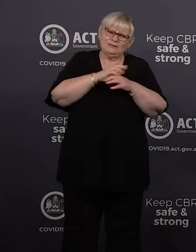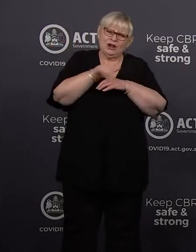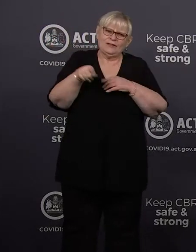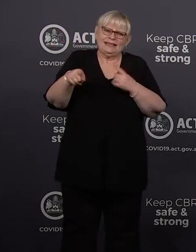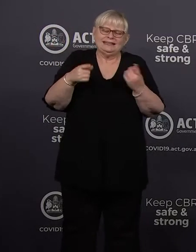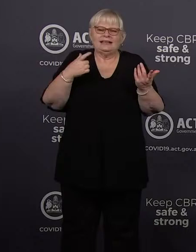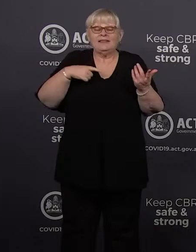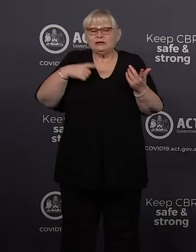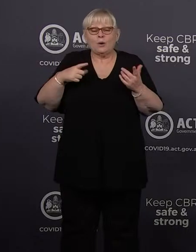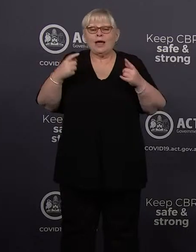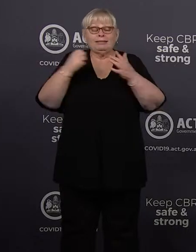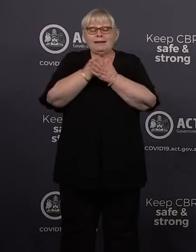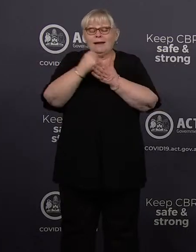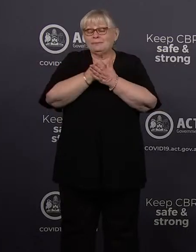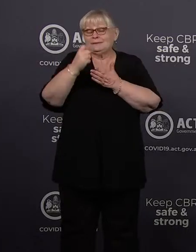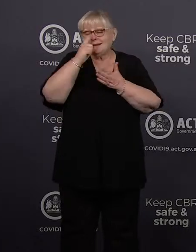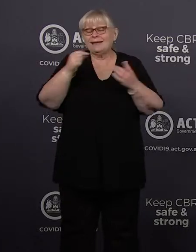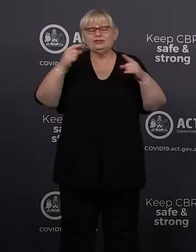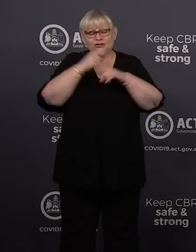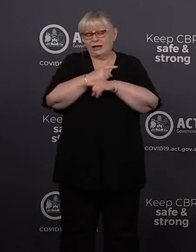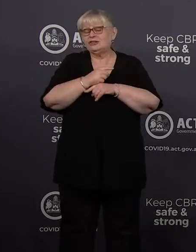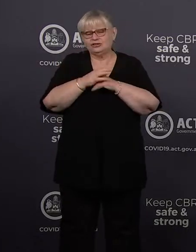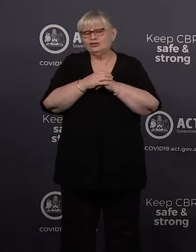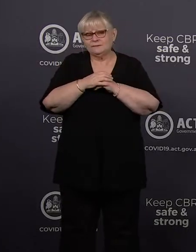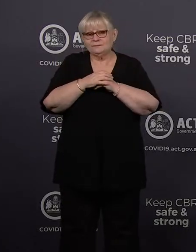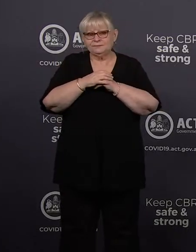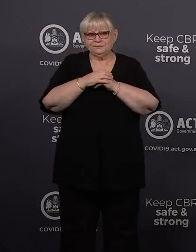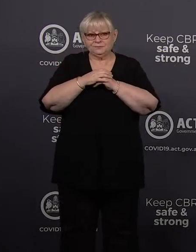why numbers can change a little bit in this space moving forward.